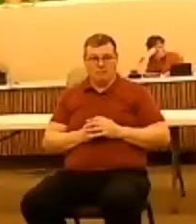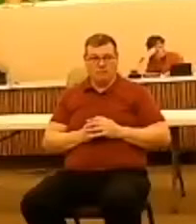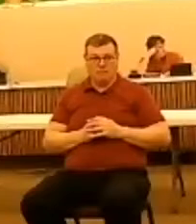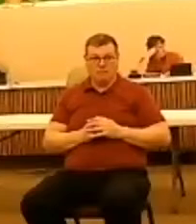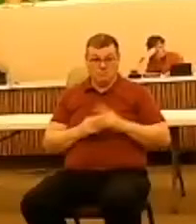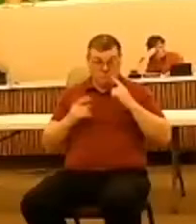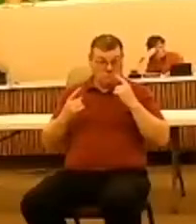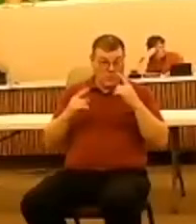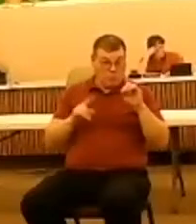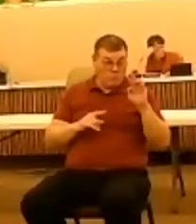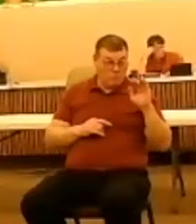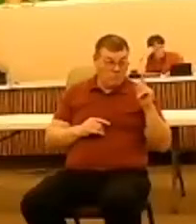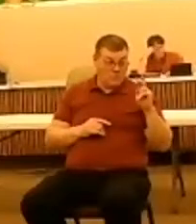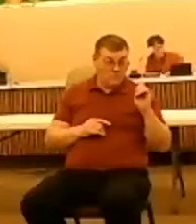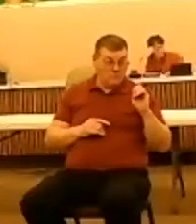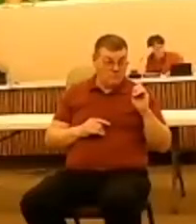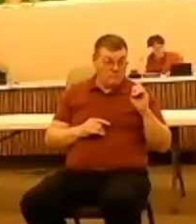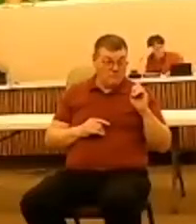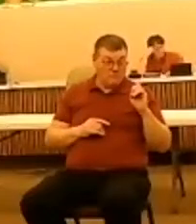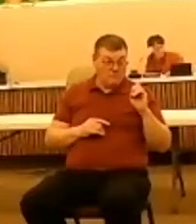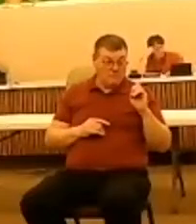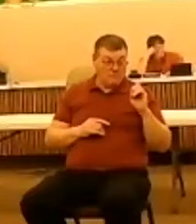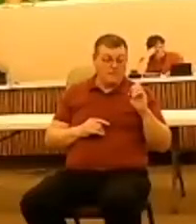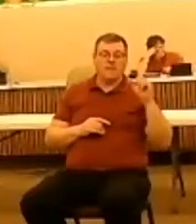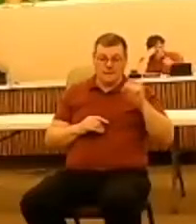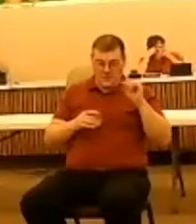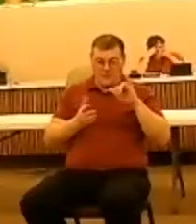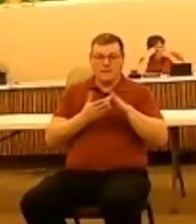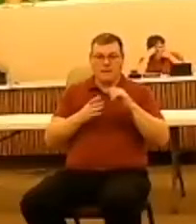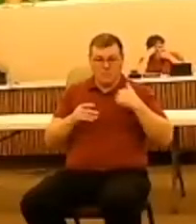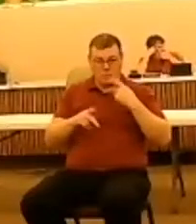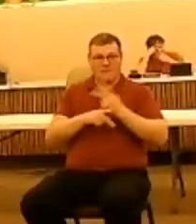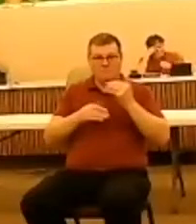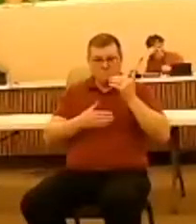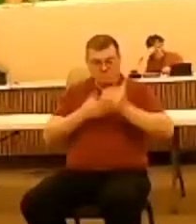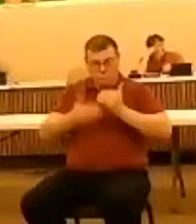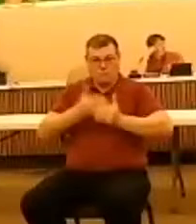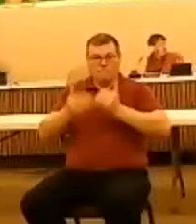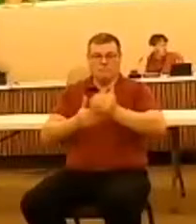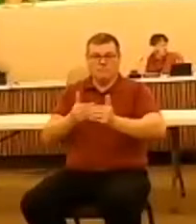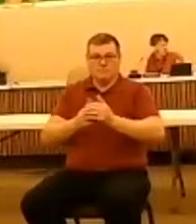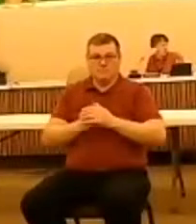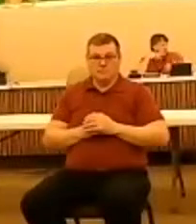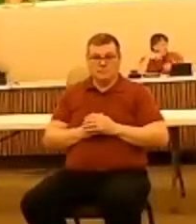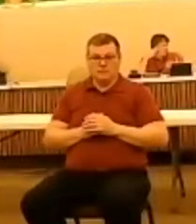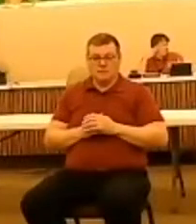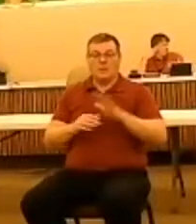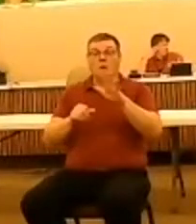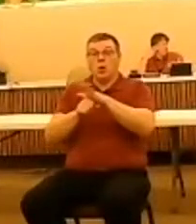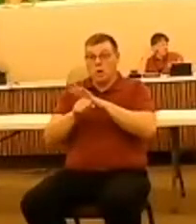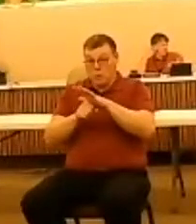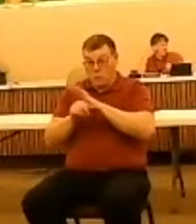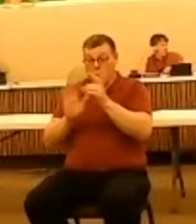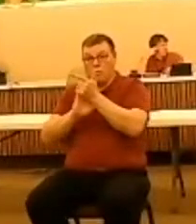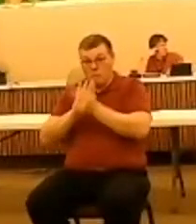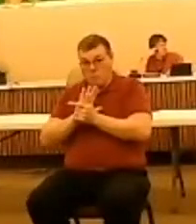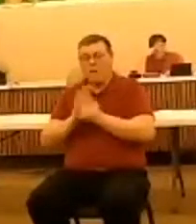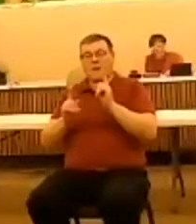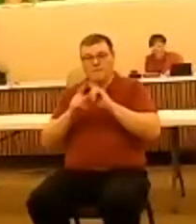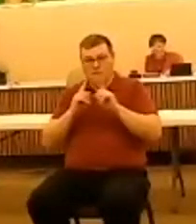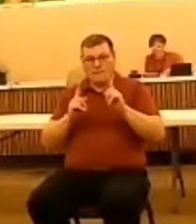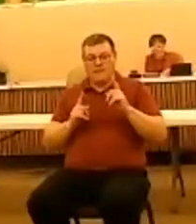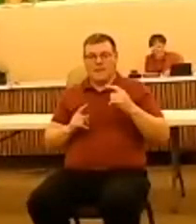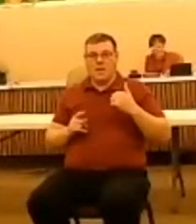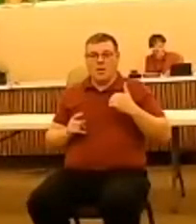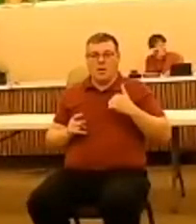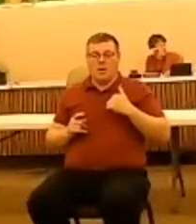Does it work for you, Mike? Yeah, as long as we put something in there that we're gonna visit that, and, It wouldn't be in the local law. We would just commit Right. to it now. we had a lot